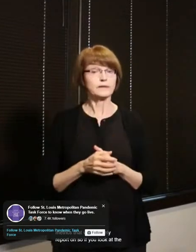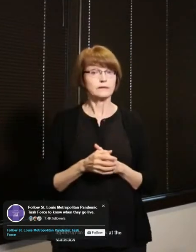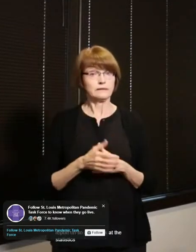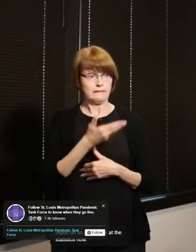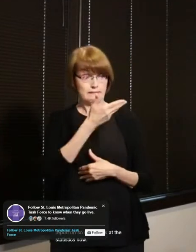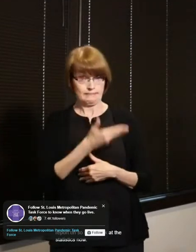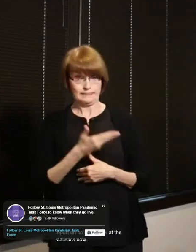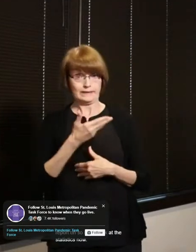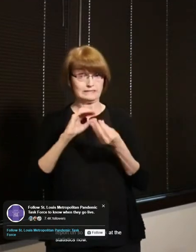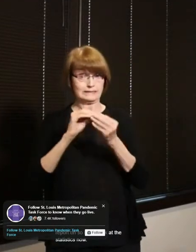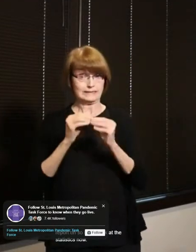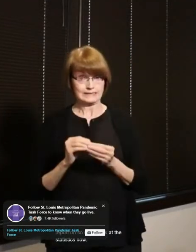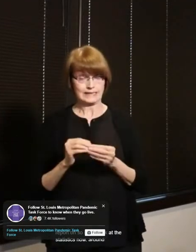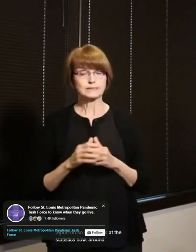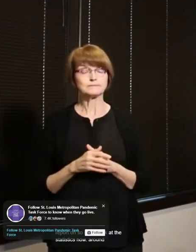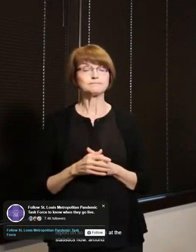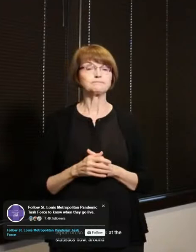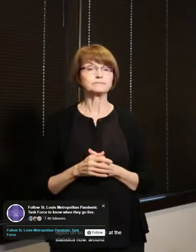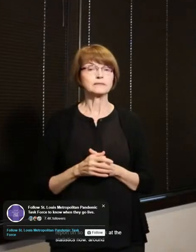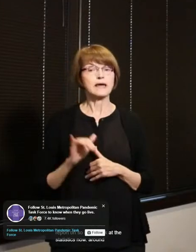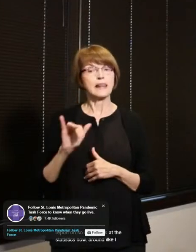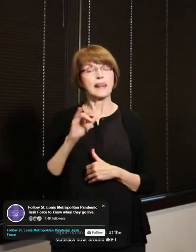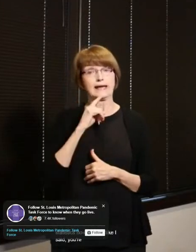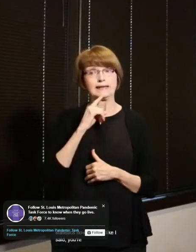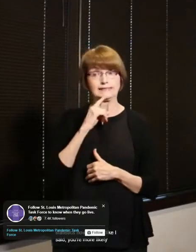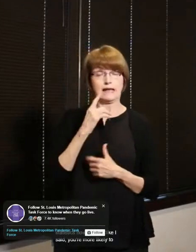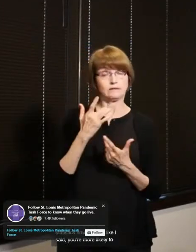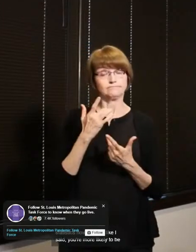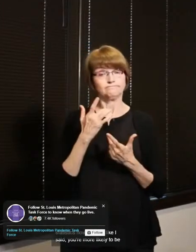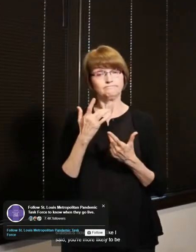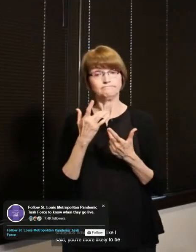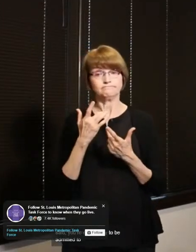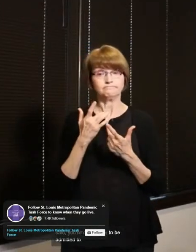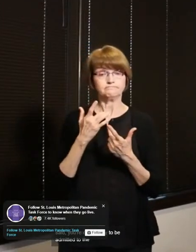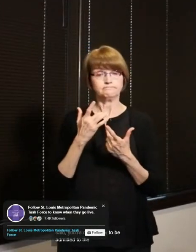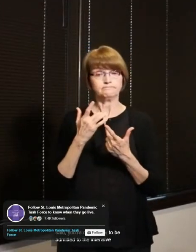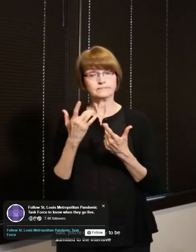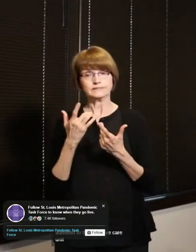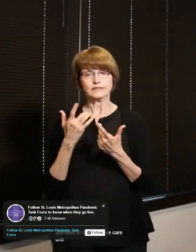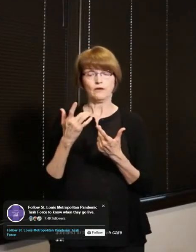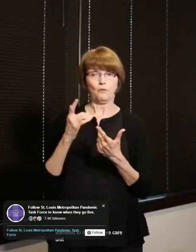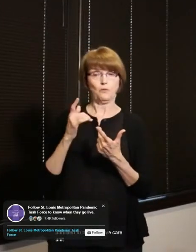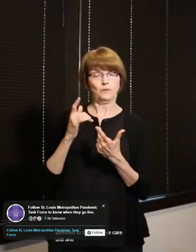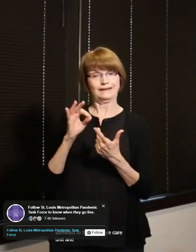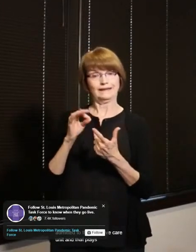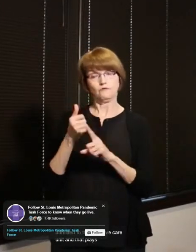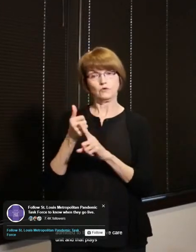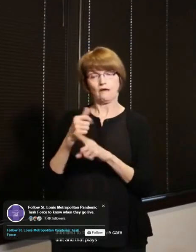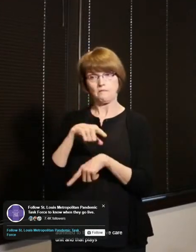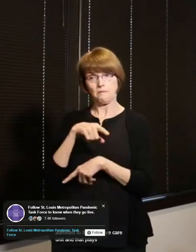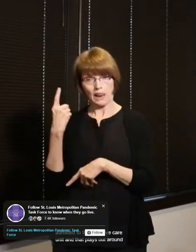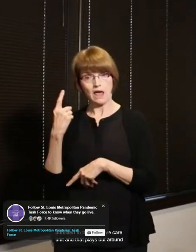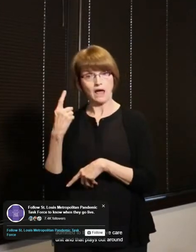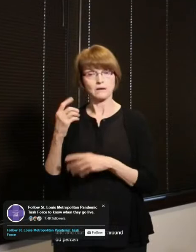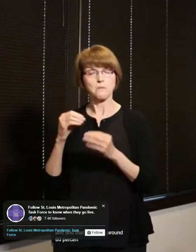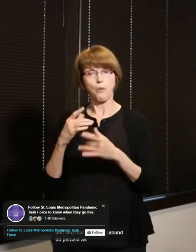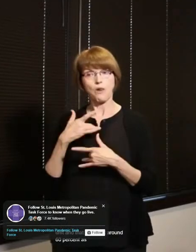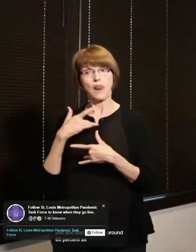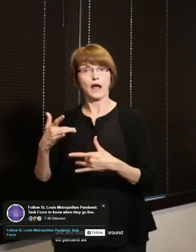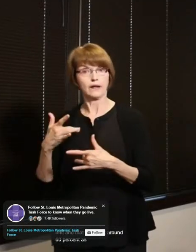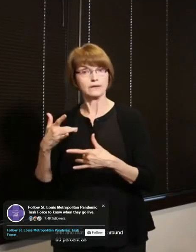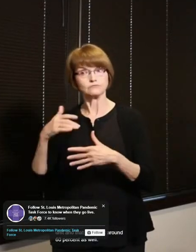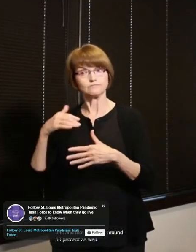now, around, like I said, you're more likely to be admitted to the intensive care unit, and that plays out at around 60% as